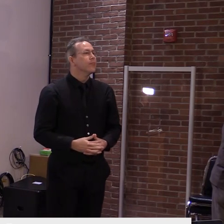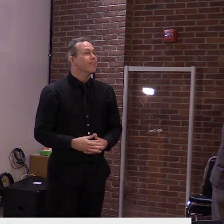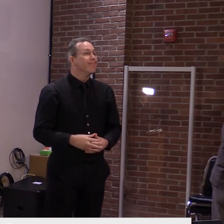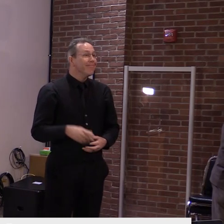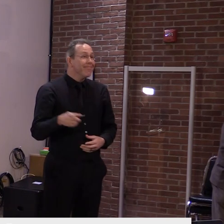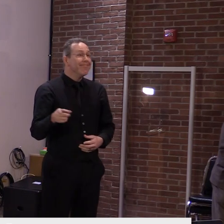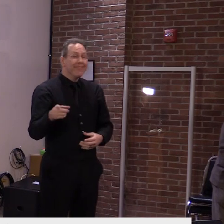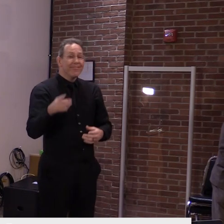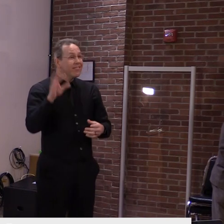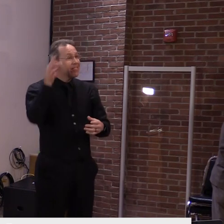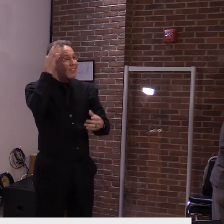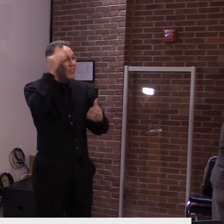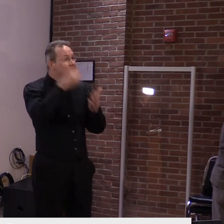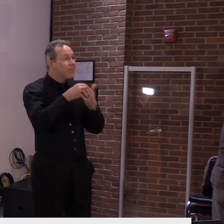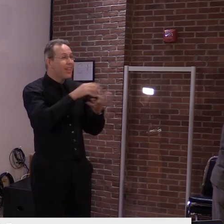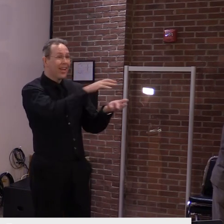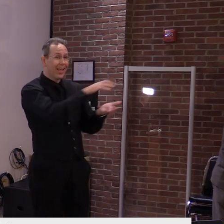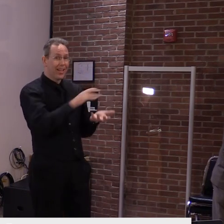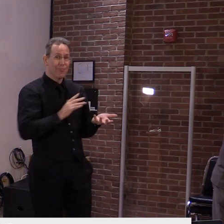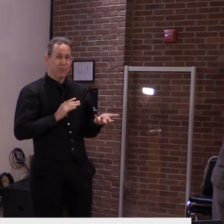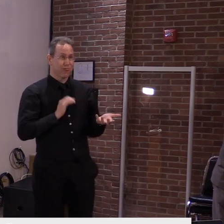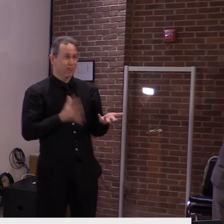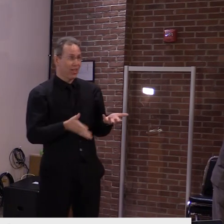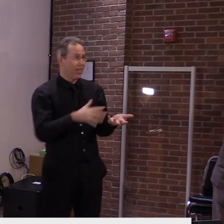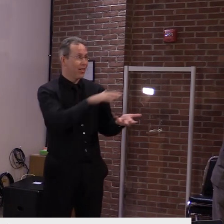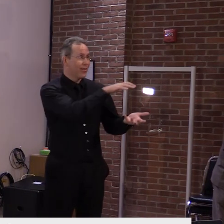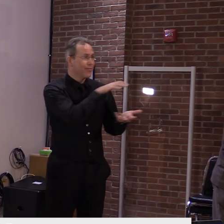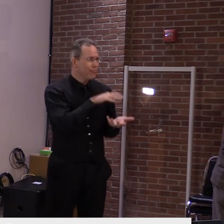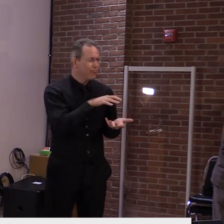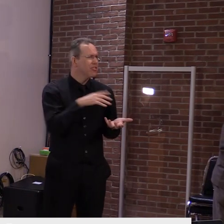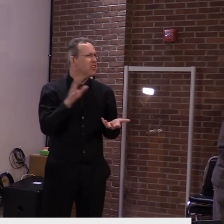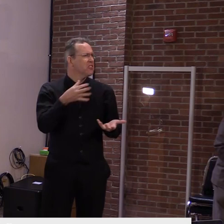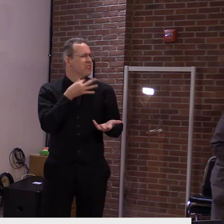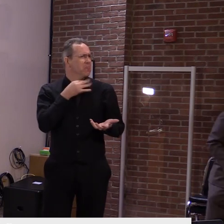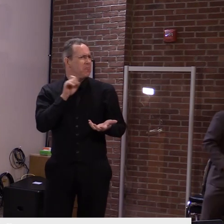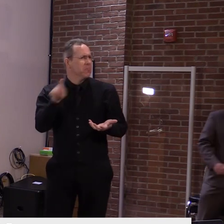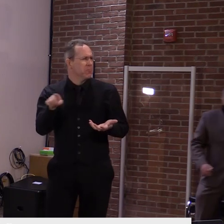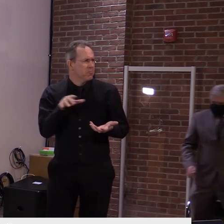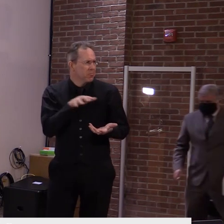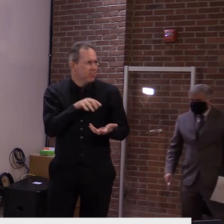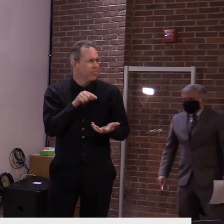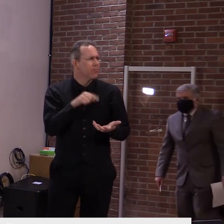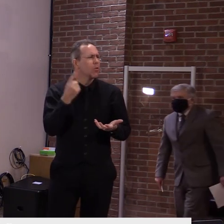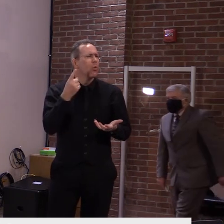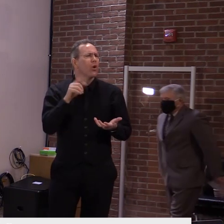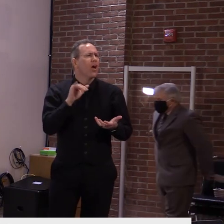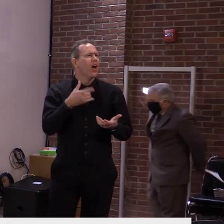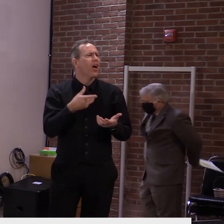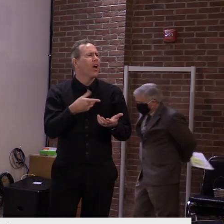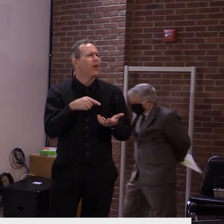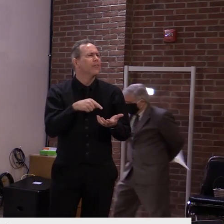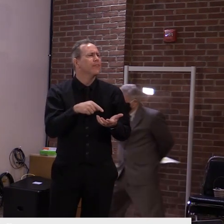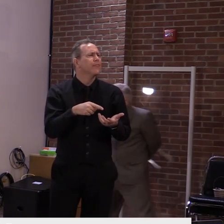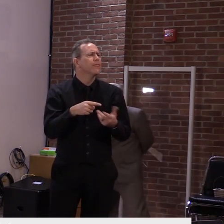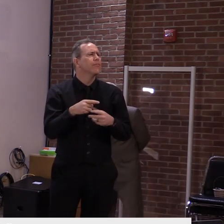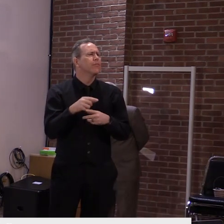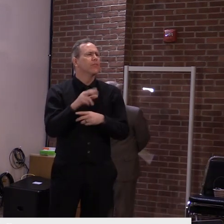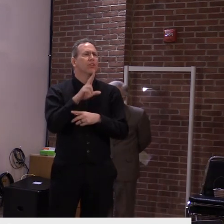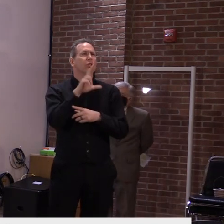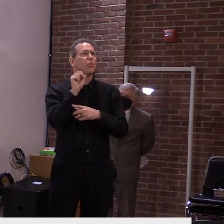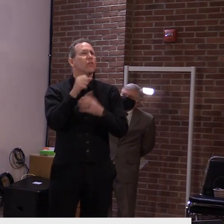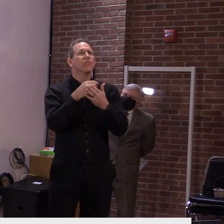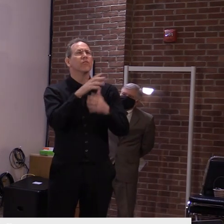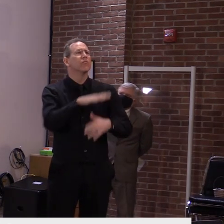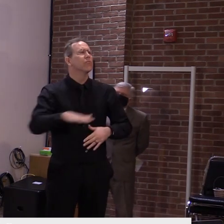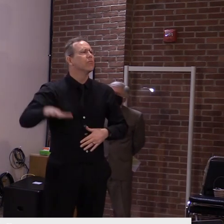Kind of switching tacks here, do you know how the U.S. government plans to pay for all of this unprecedented